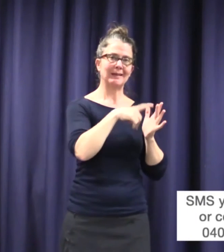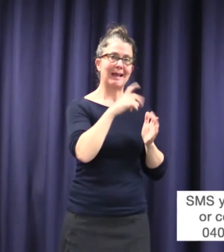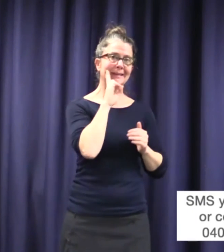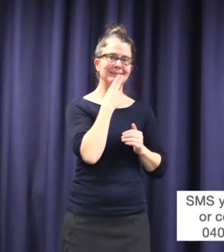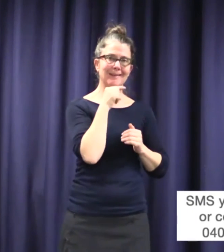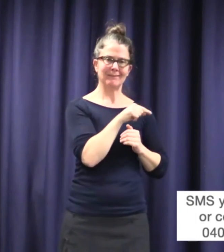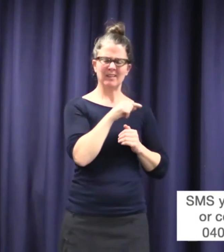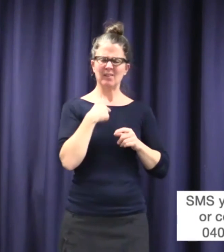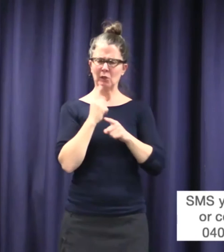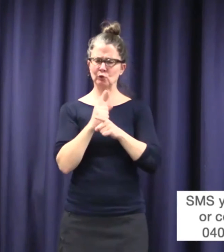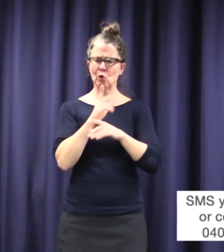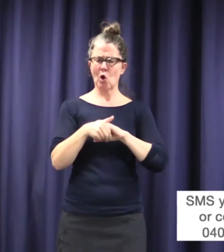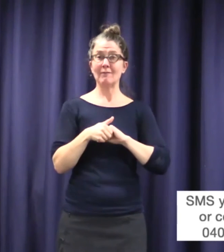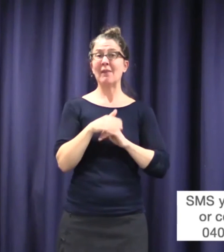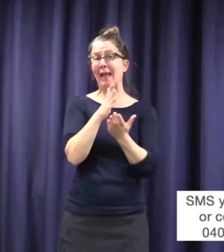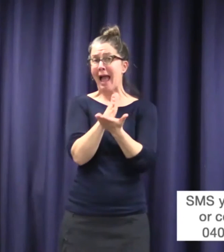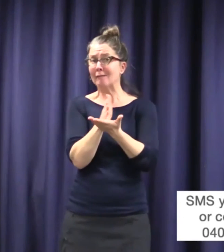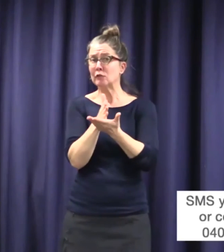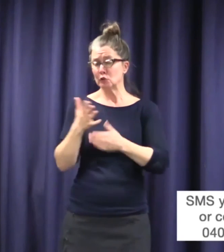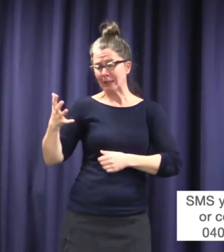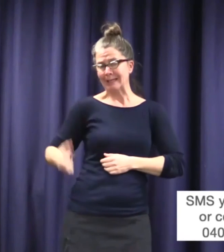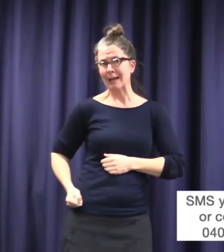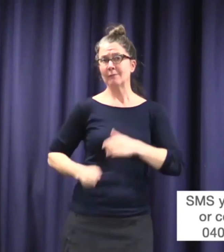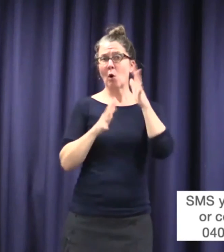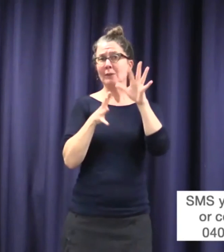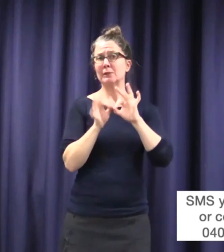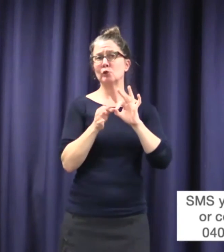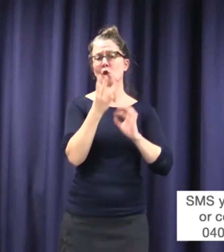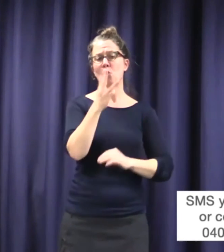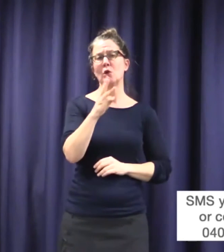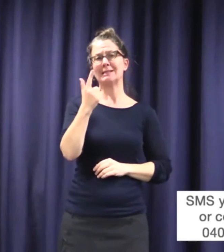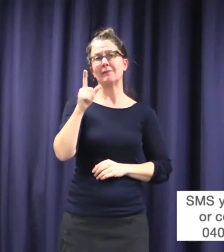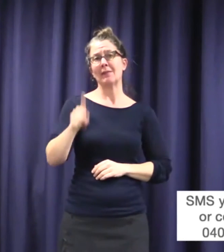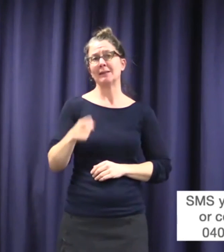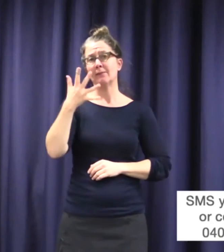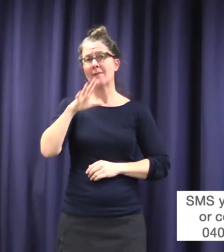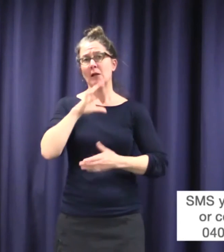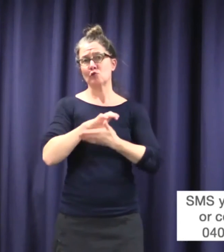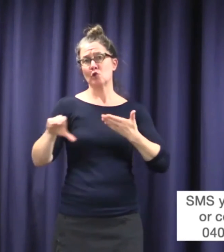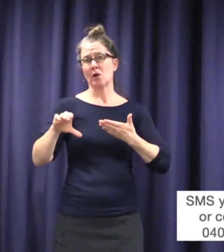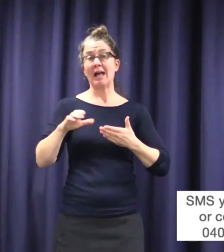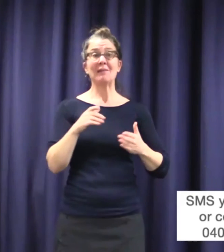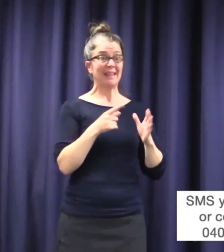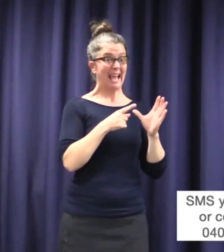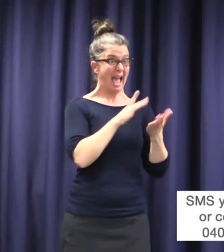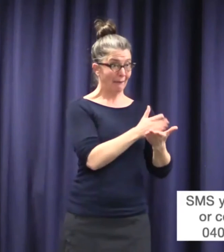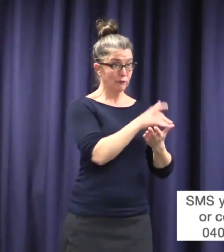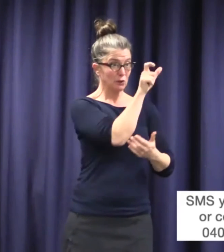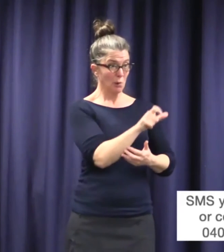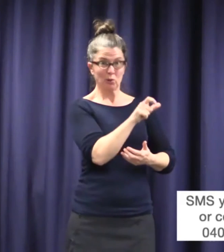average income for Auslan interpreters was then $37,500 compared to the average Australian earning of